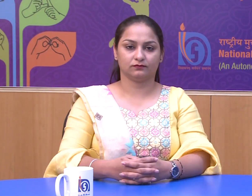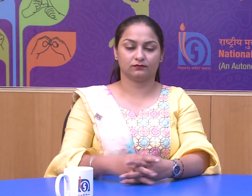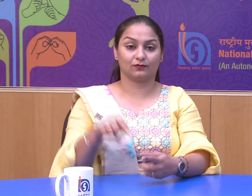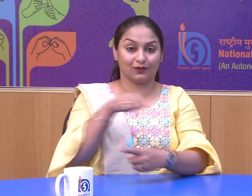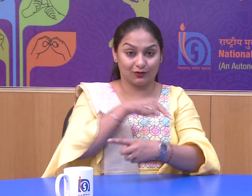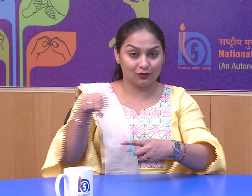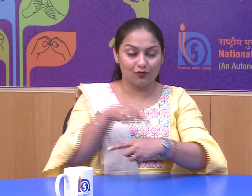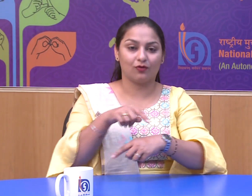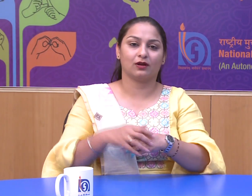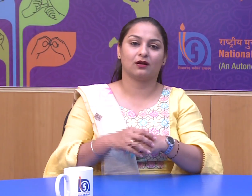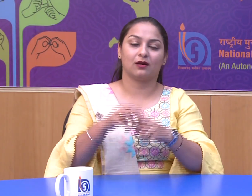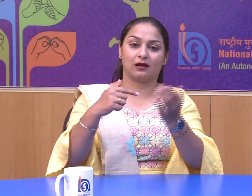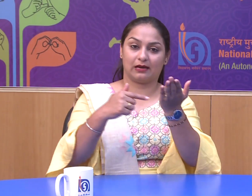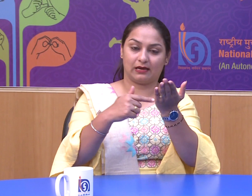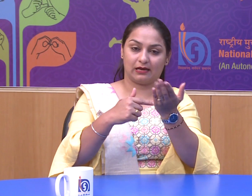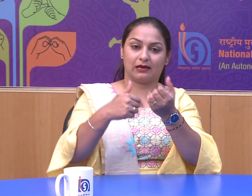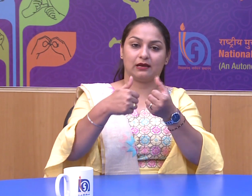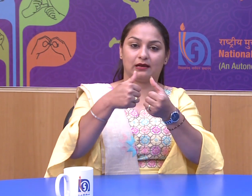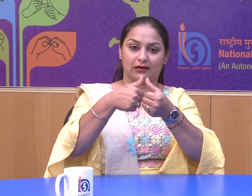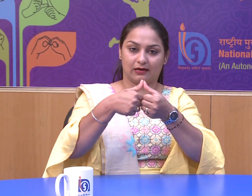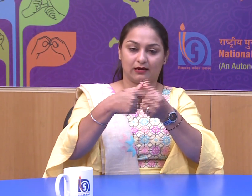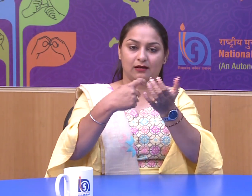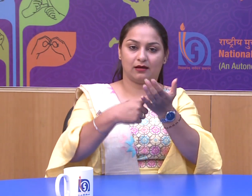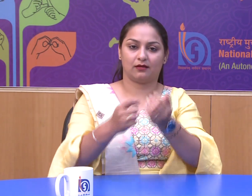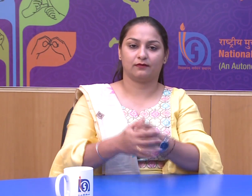During the Turco-Afghan